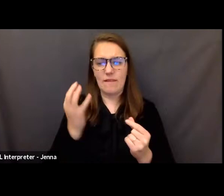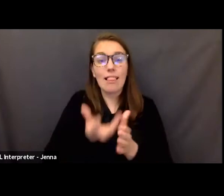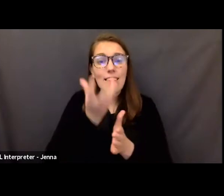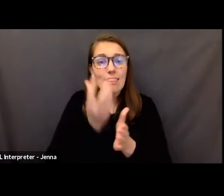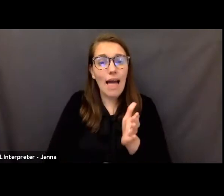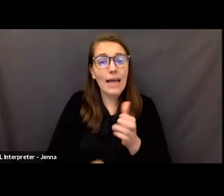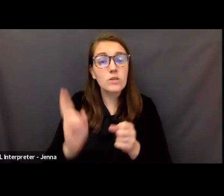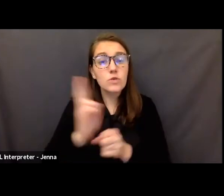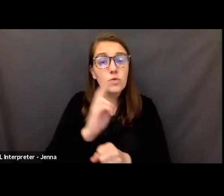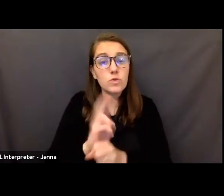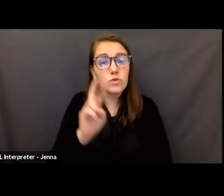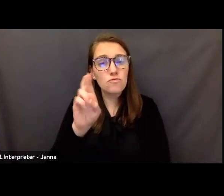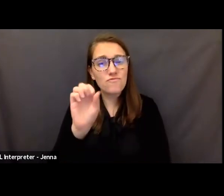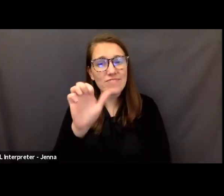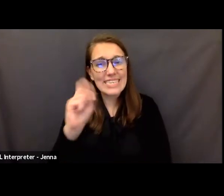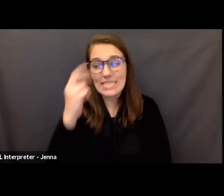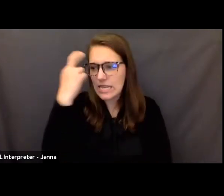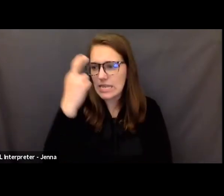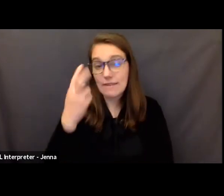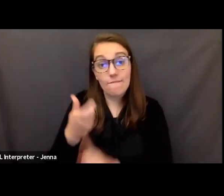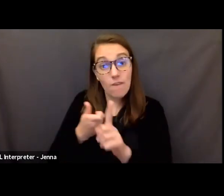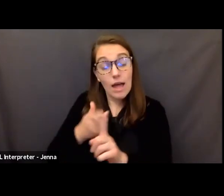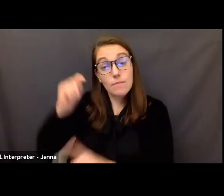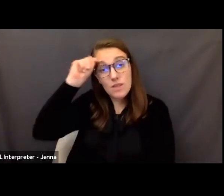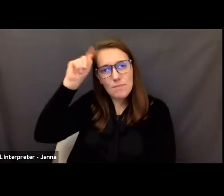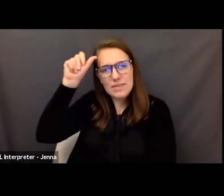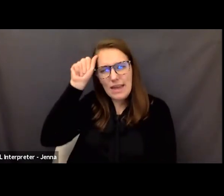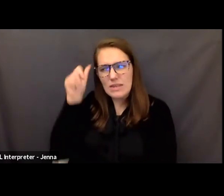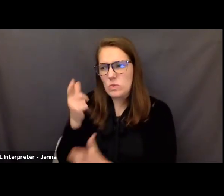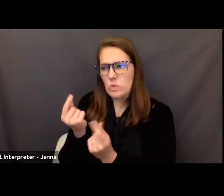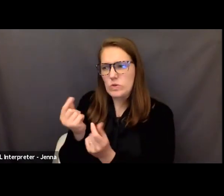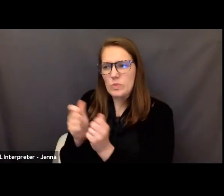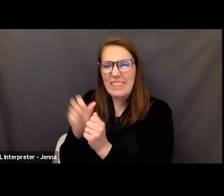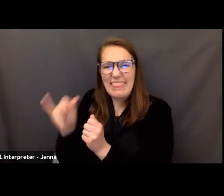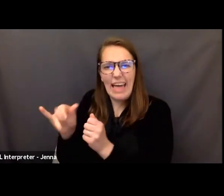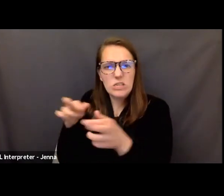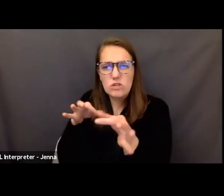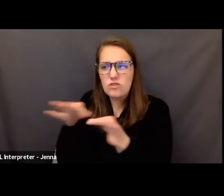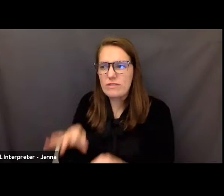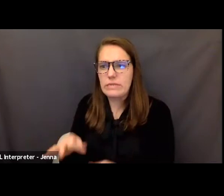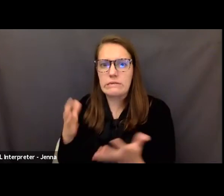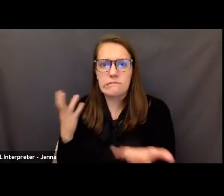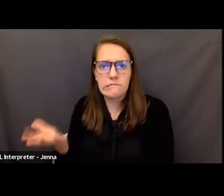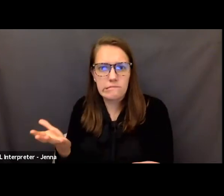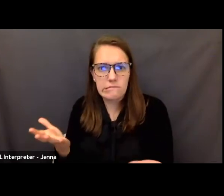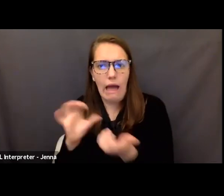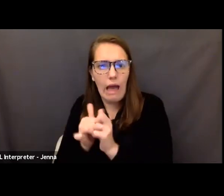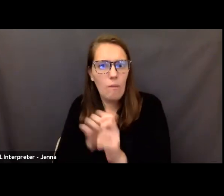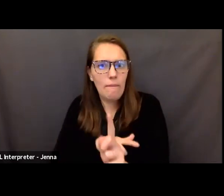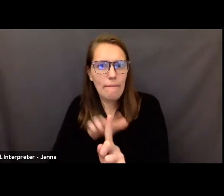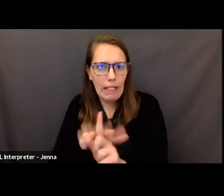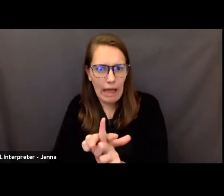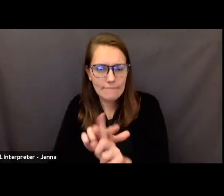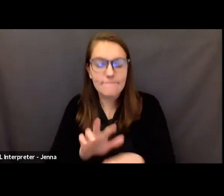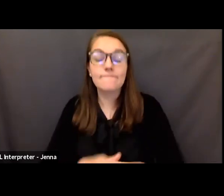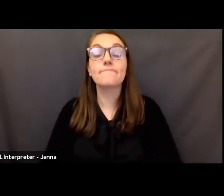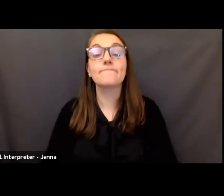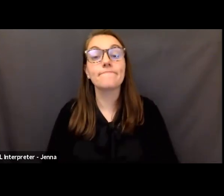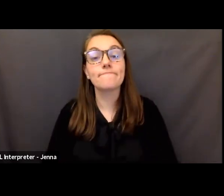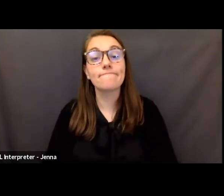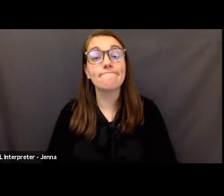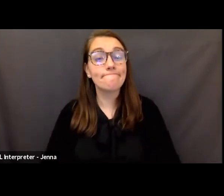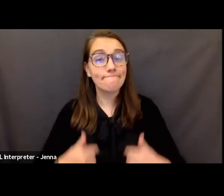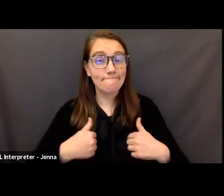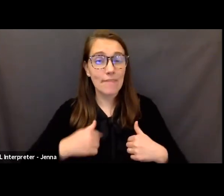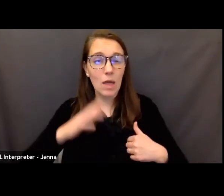thought of Aquinas. So the aspect of the debates that I want to focus on could be mapped in relationship to